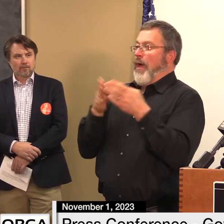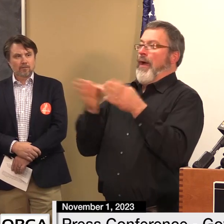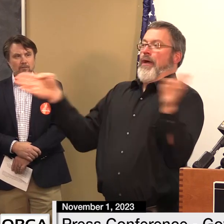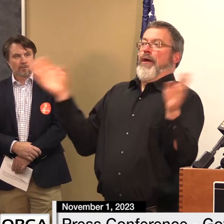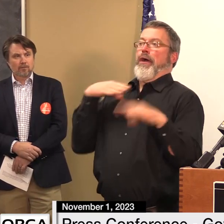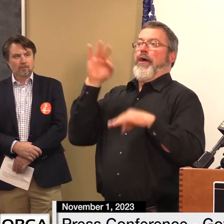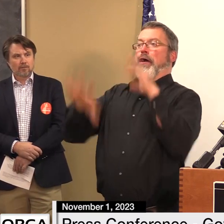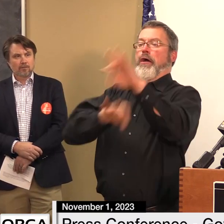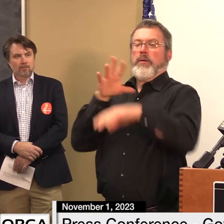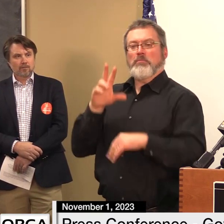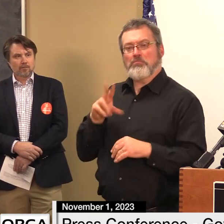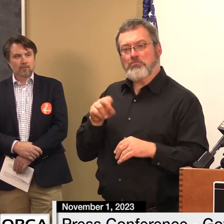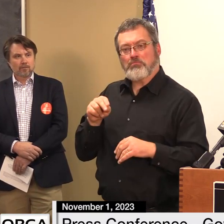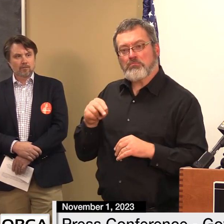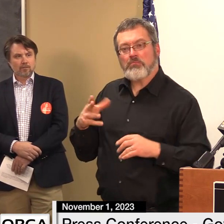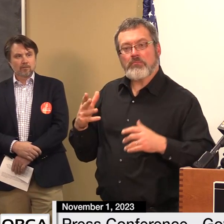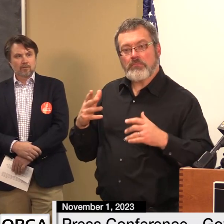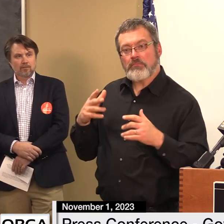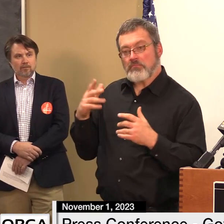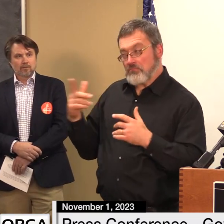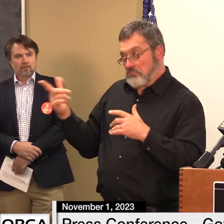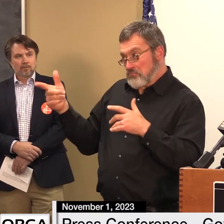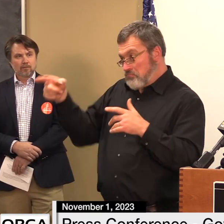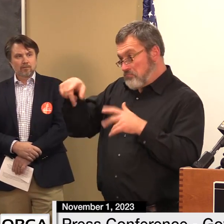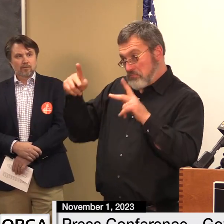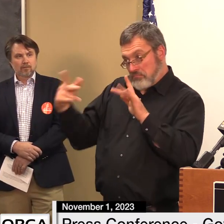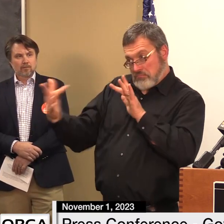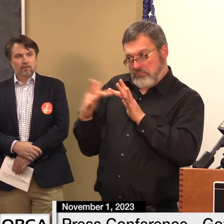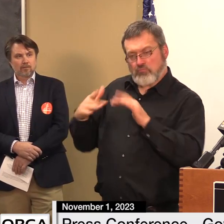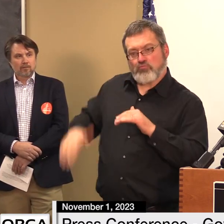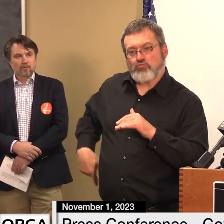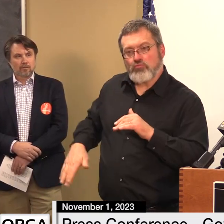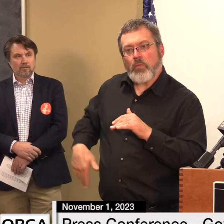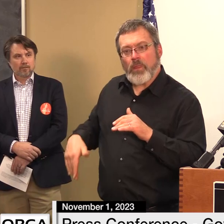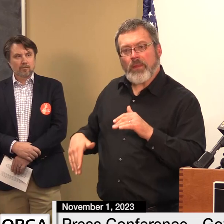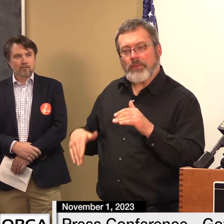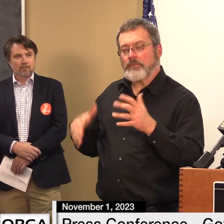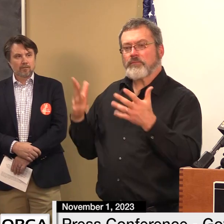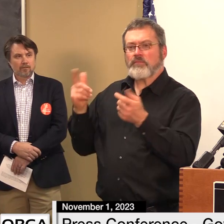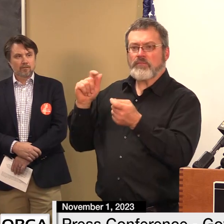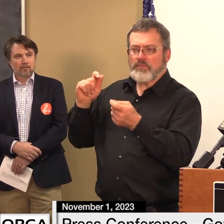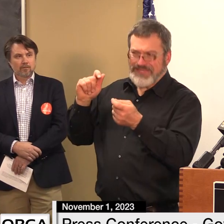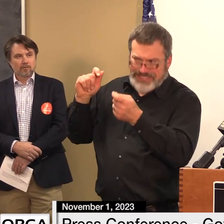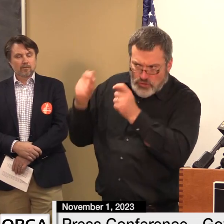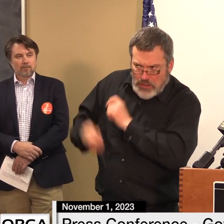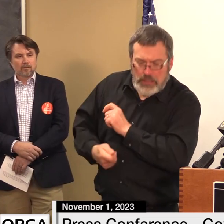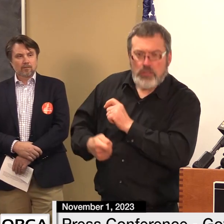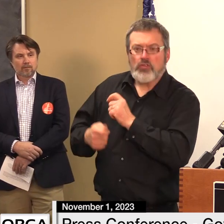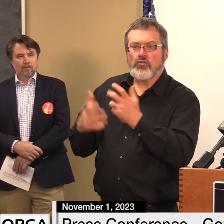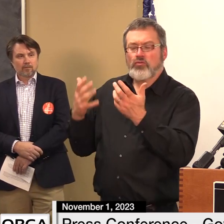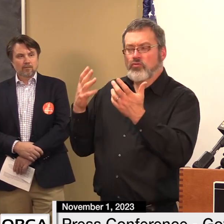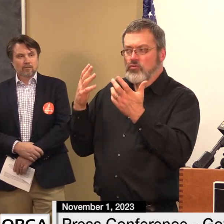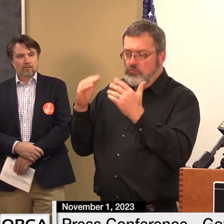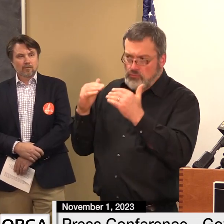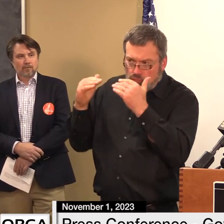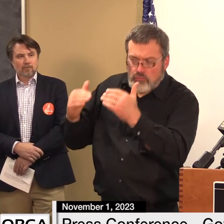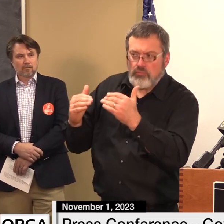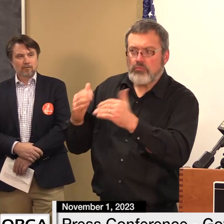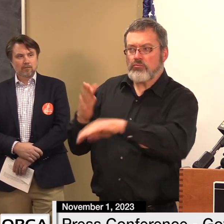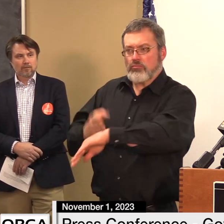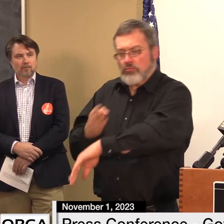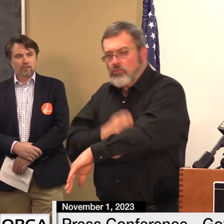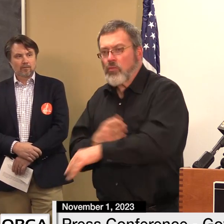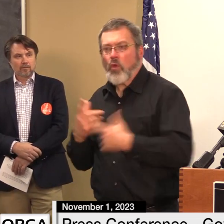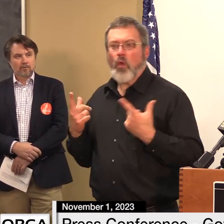He hasn't reached out to me to talk about any other changes he wants to make to red flag laws, but I don't know. I